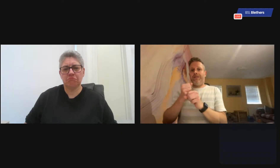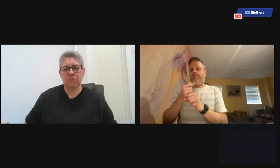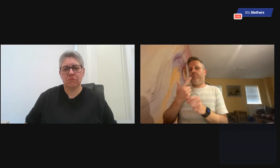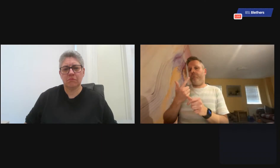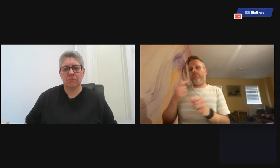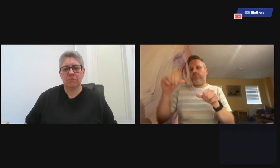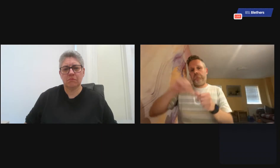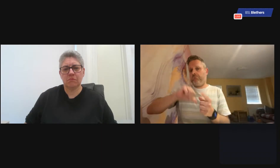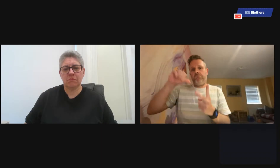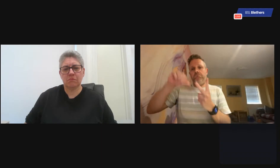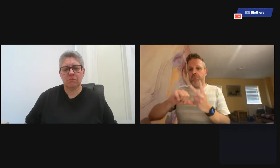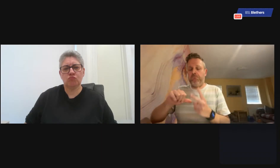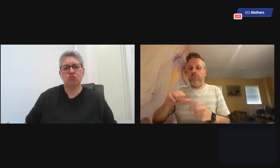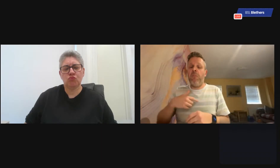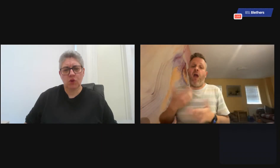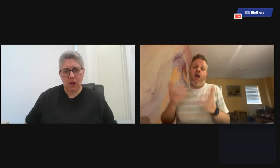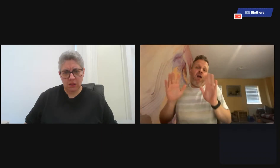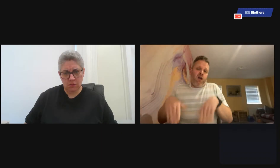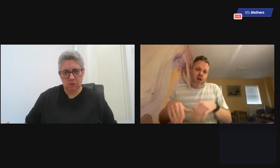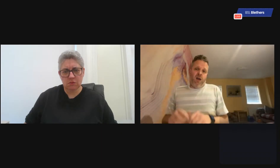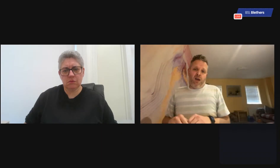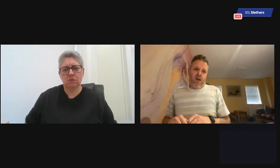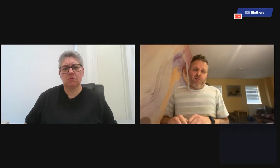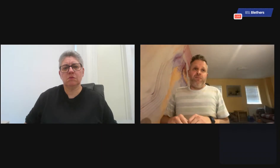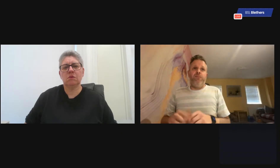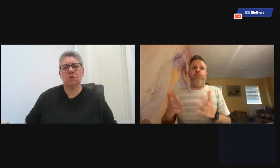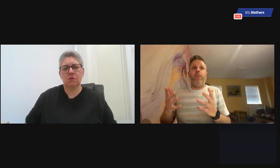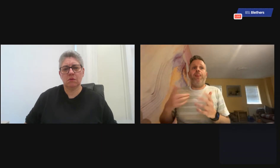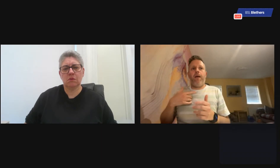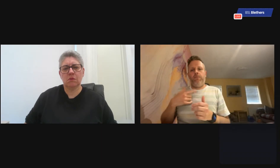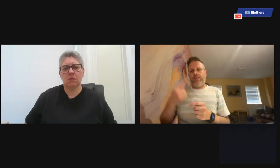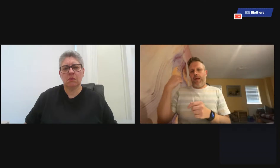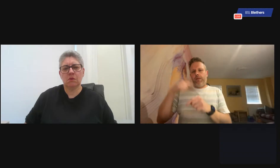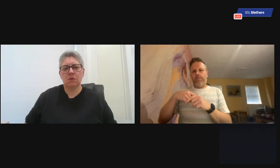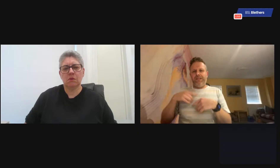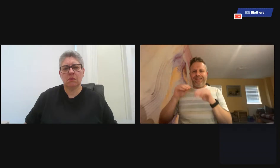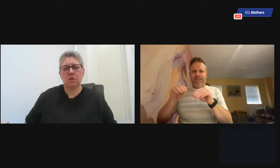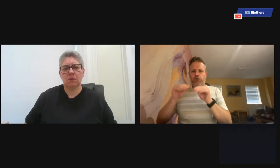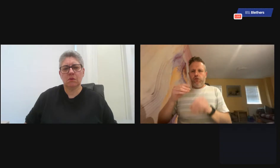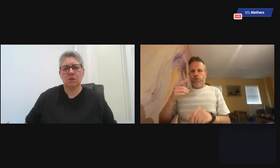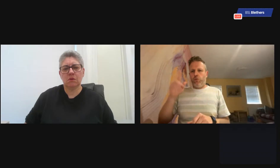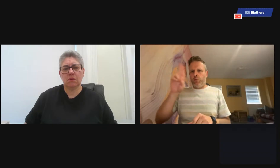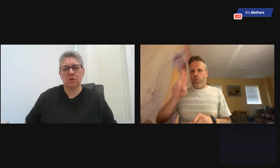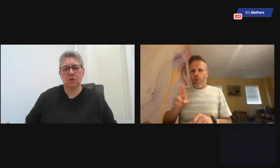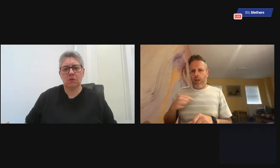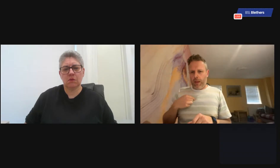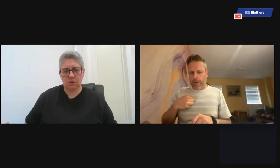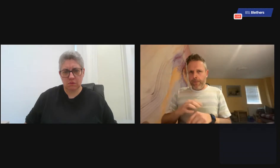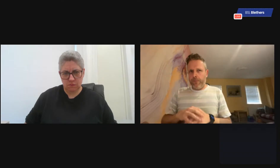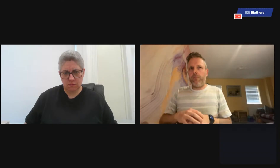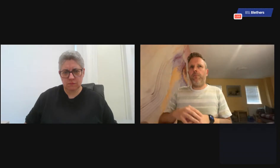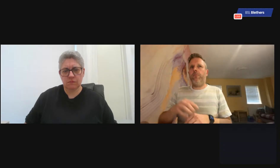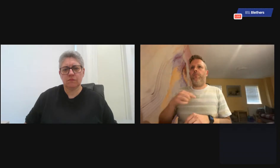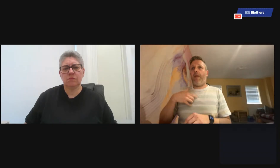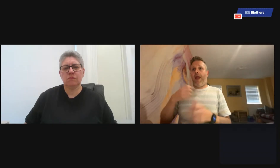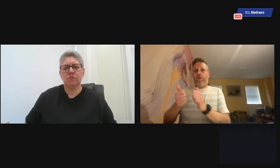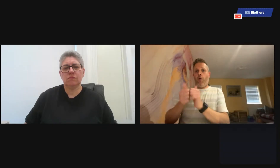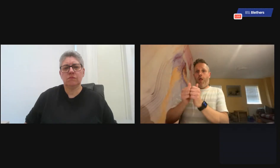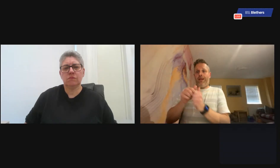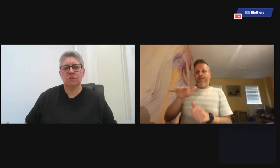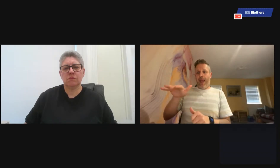the process for hearing potential carers. So the first couple of agencies really didn't accept me. They let me down